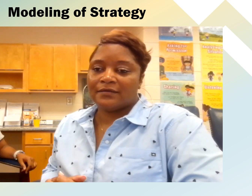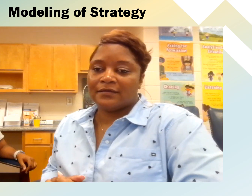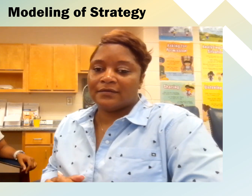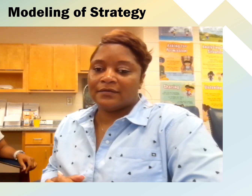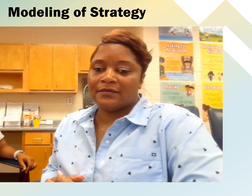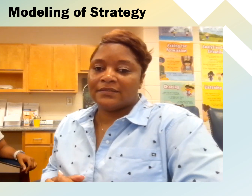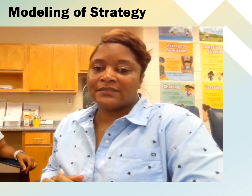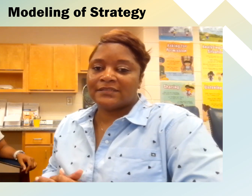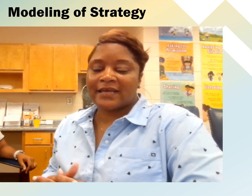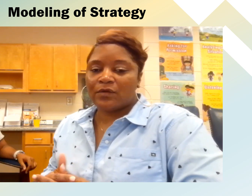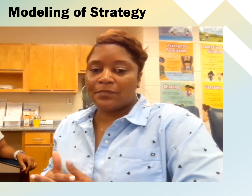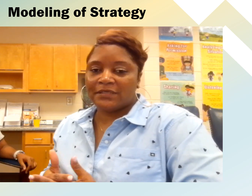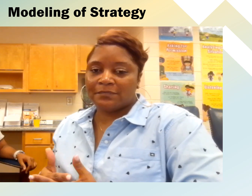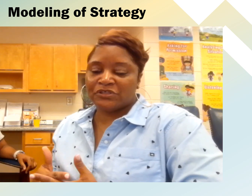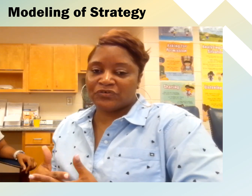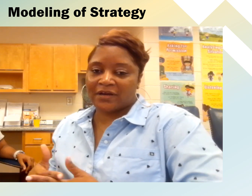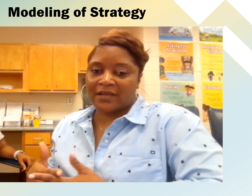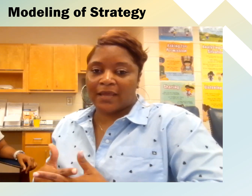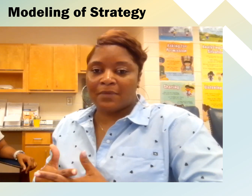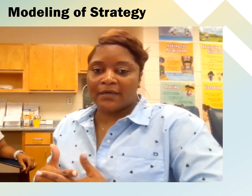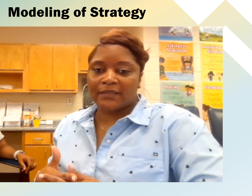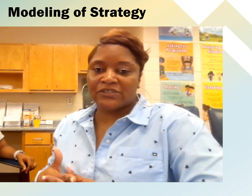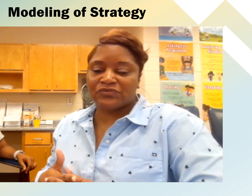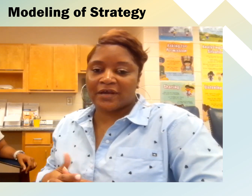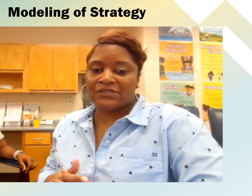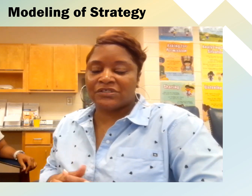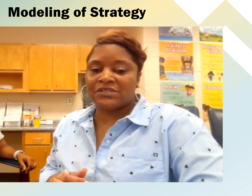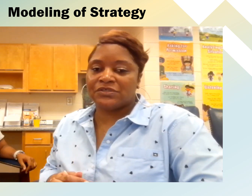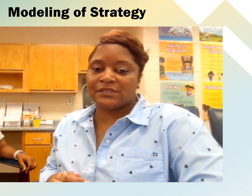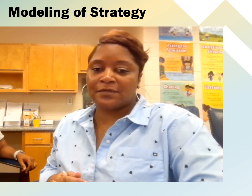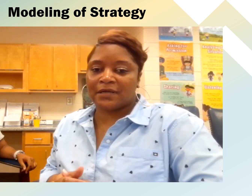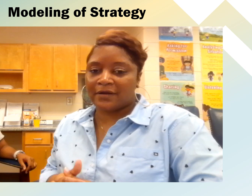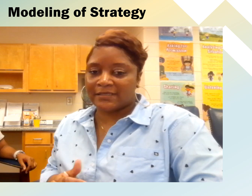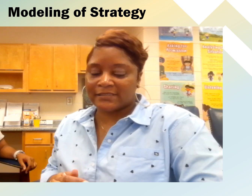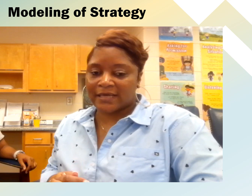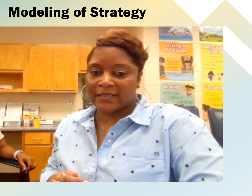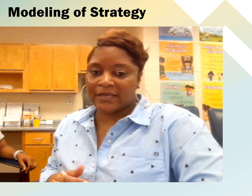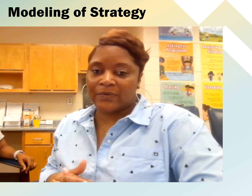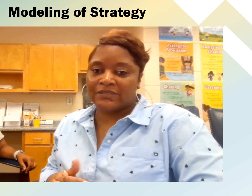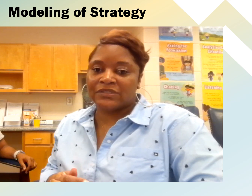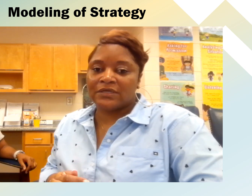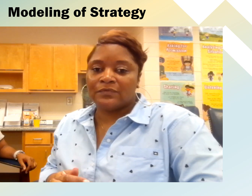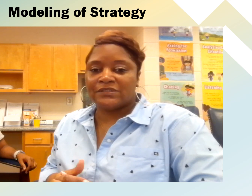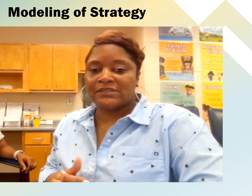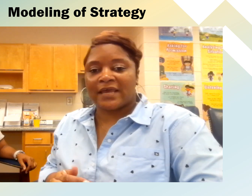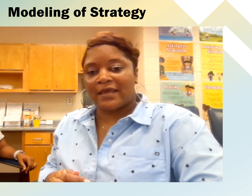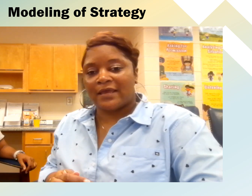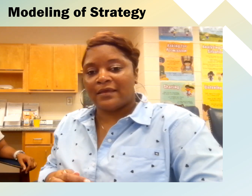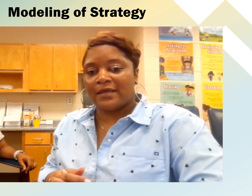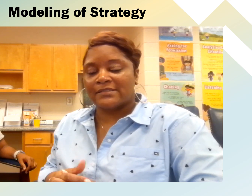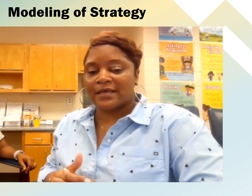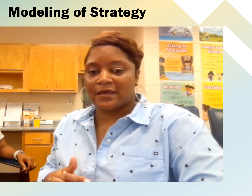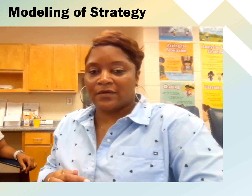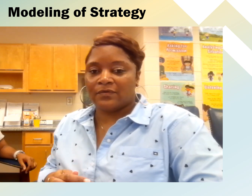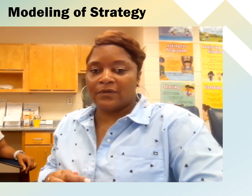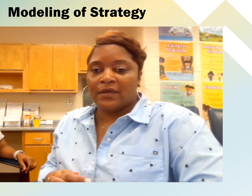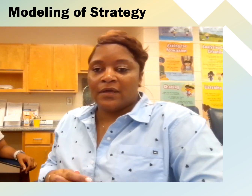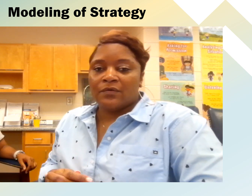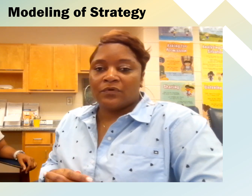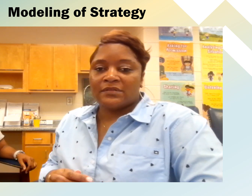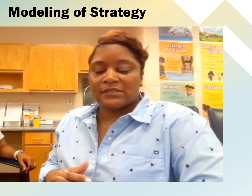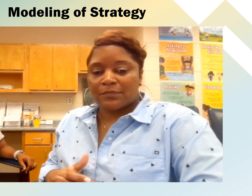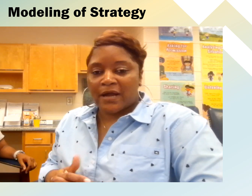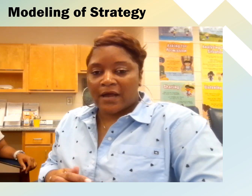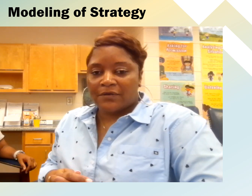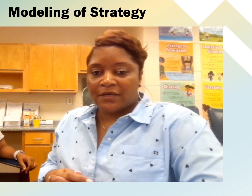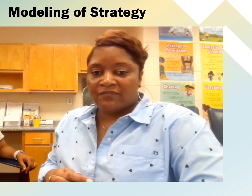Today I will be demonstrating a modeling strategy using American Sign Language, which is ASL, with some